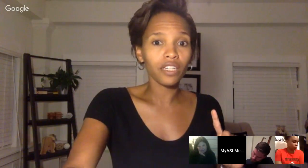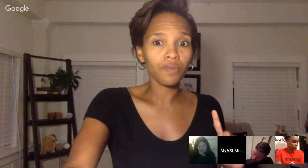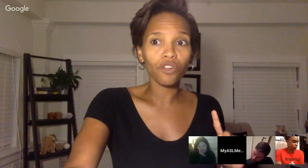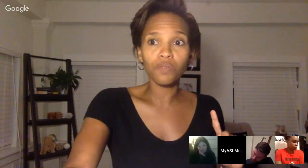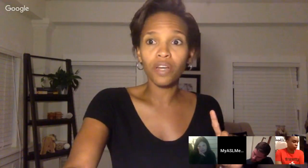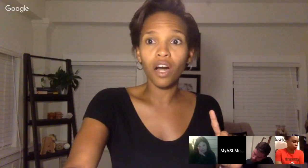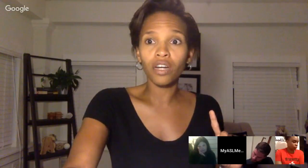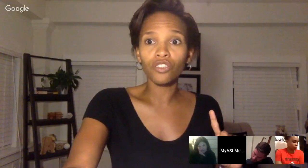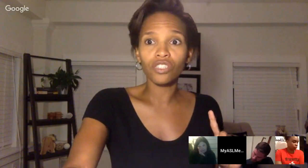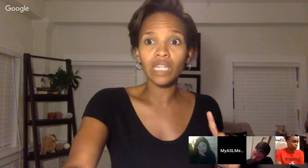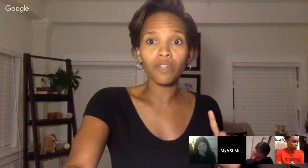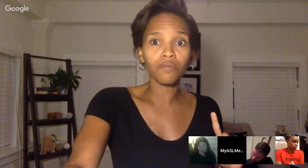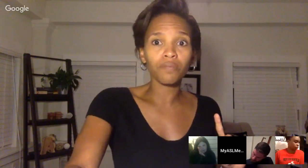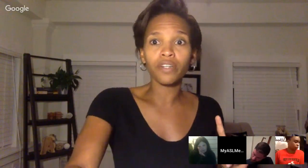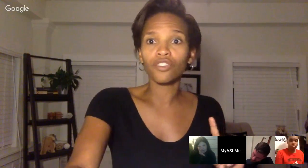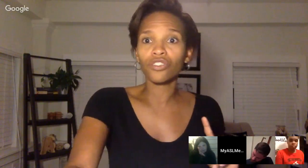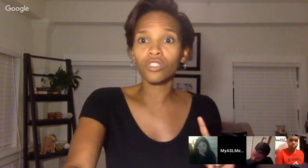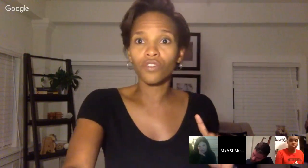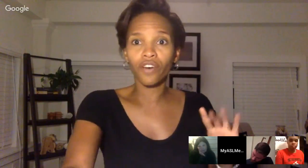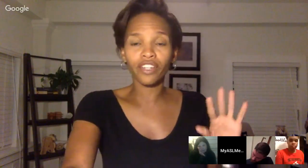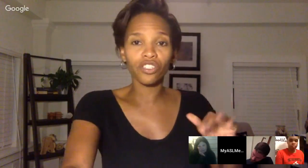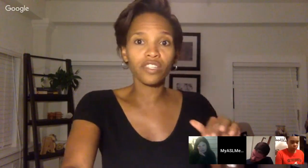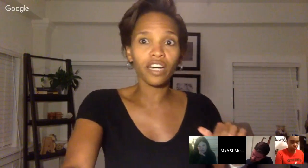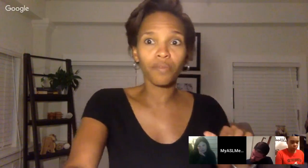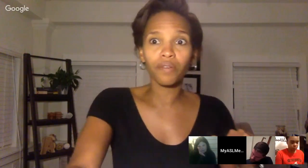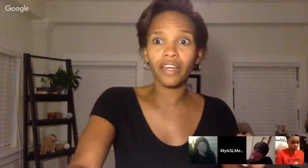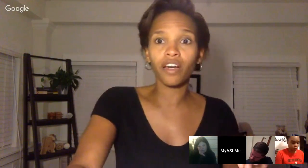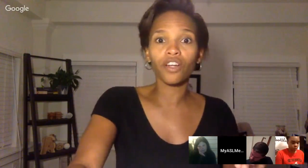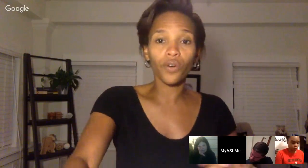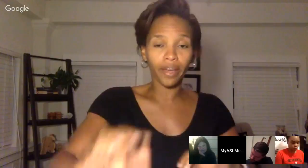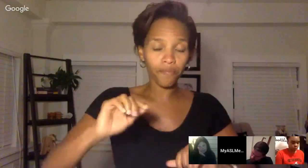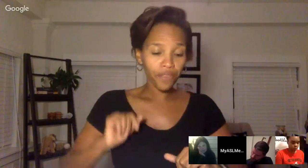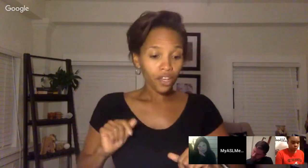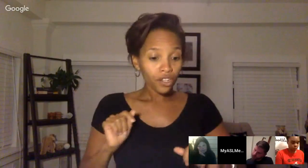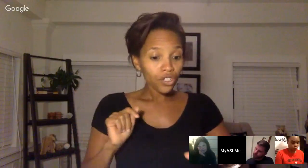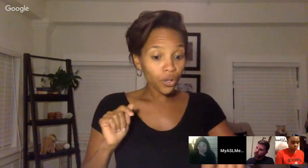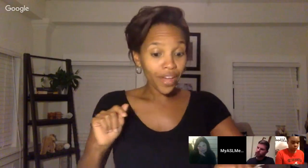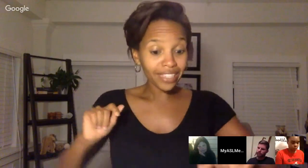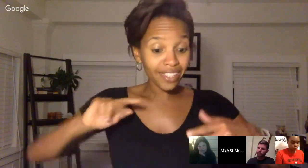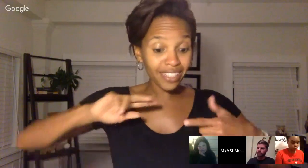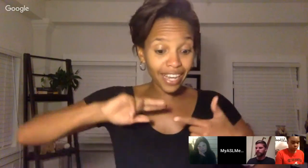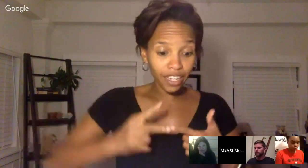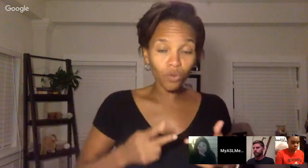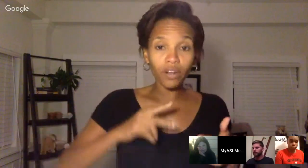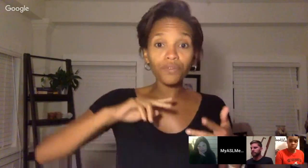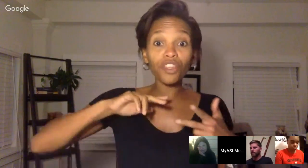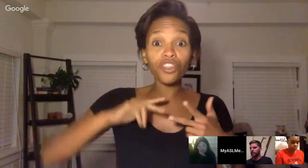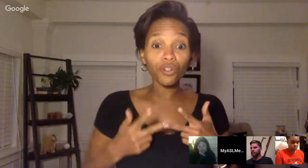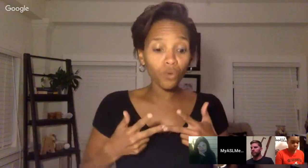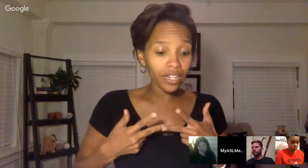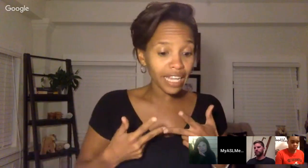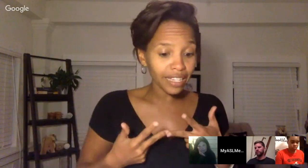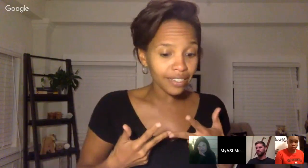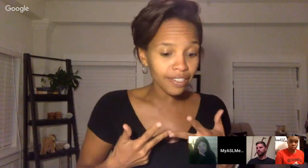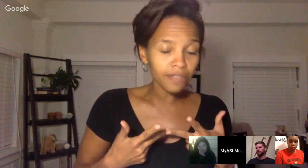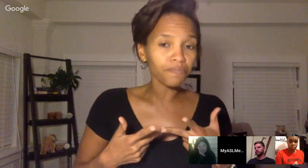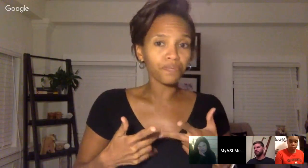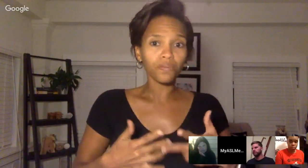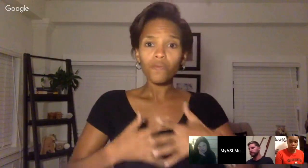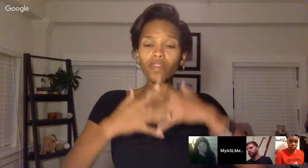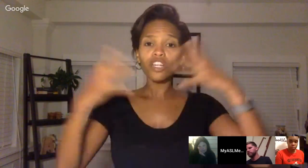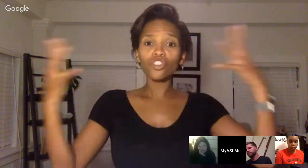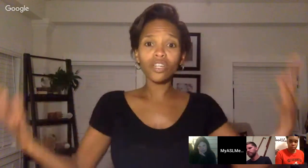that is supposed to be on just emailed me, but she's fine. She's not going to be able to get on. Okay, so that's the second one. The third one